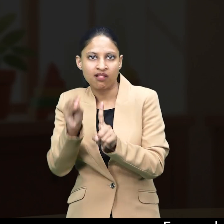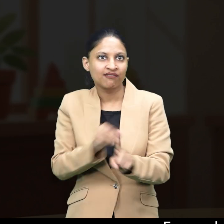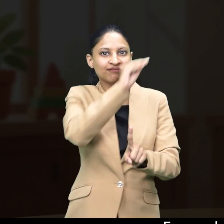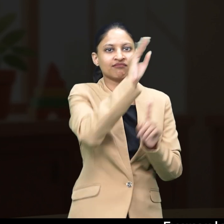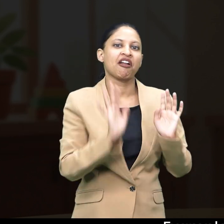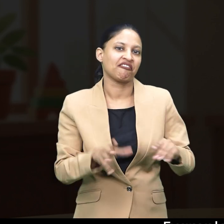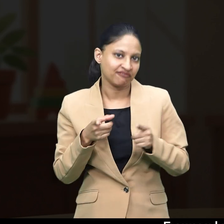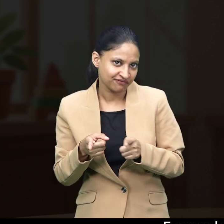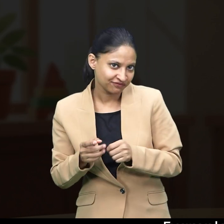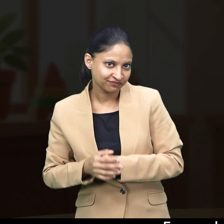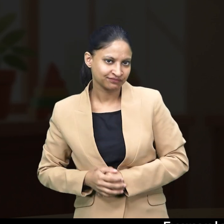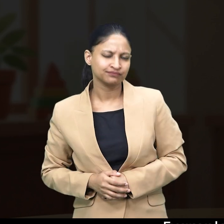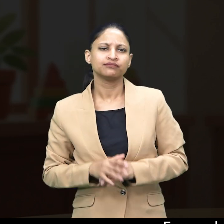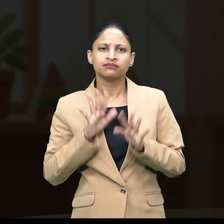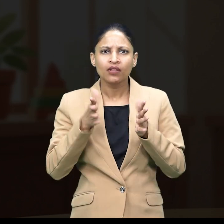carrying.